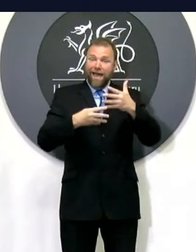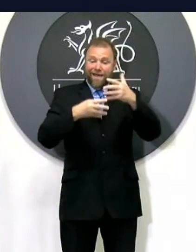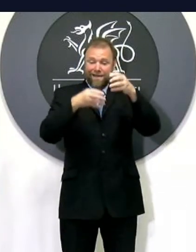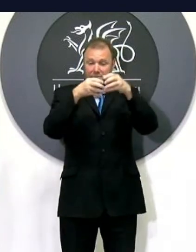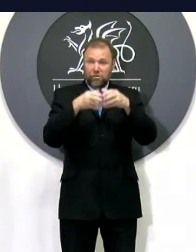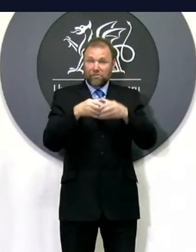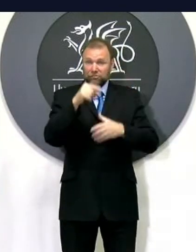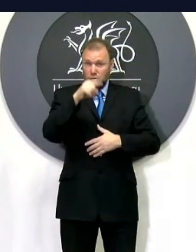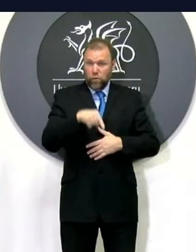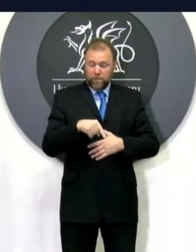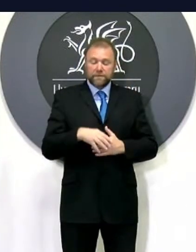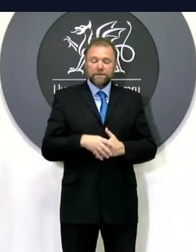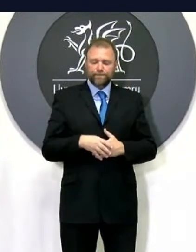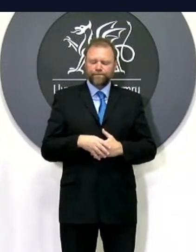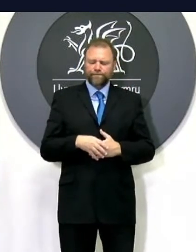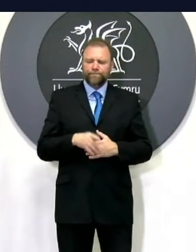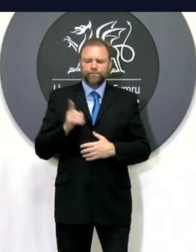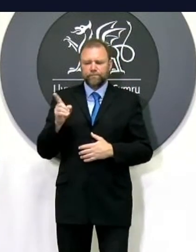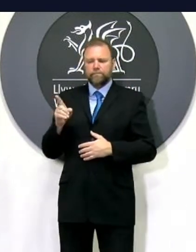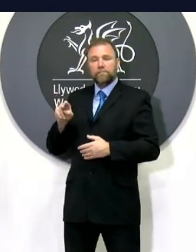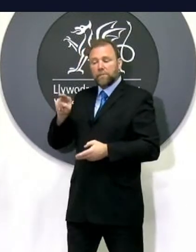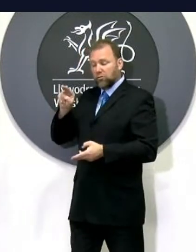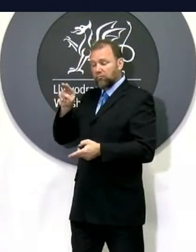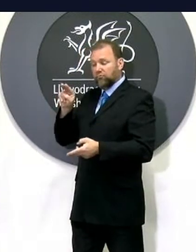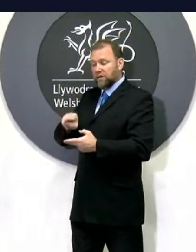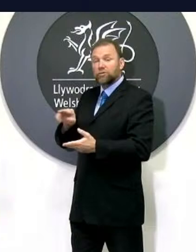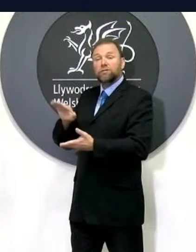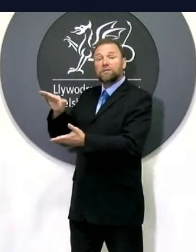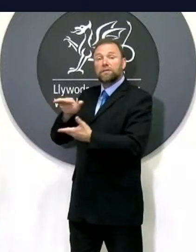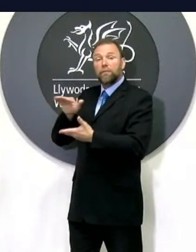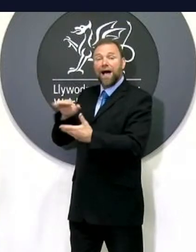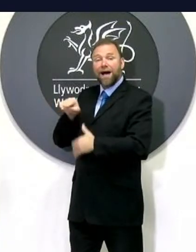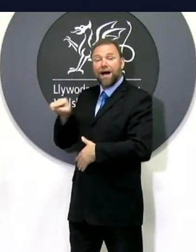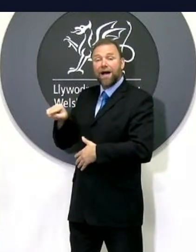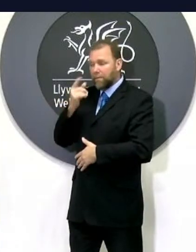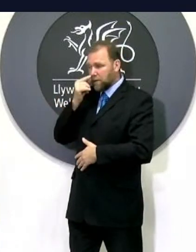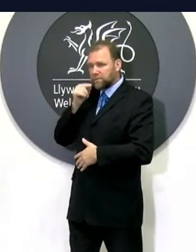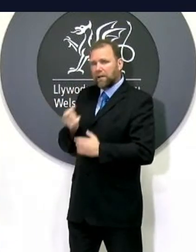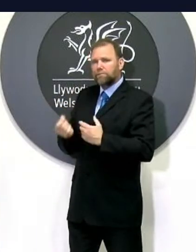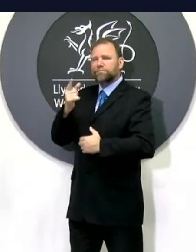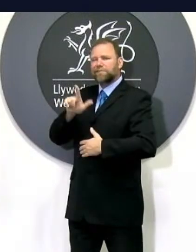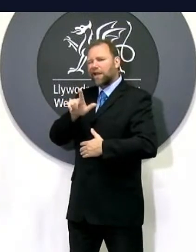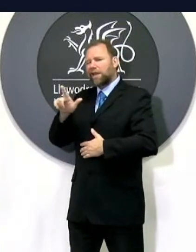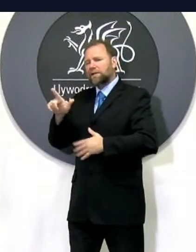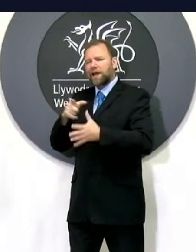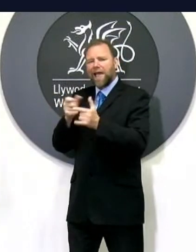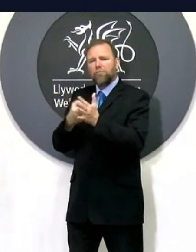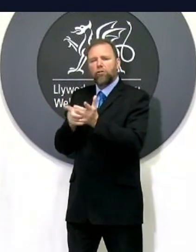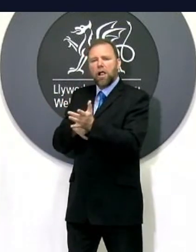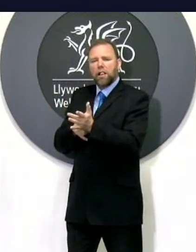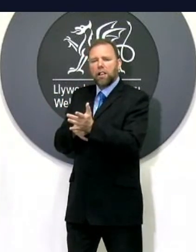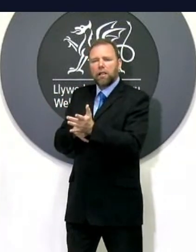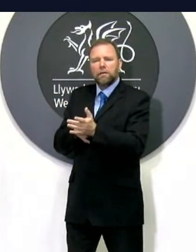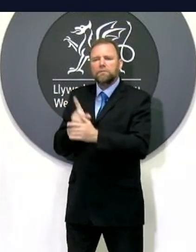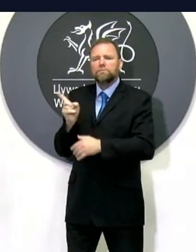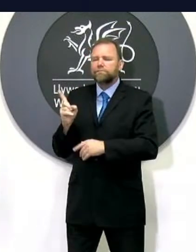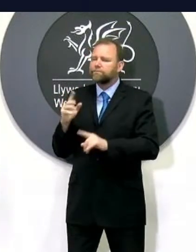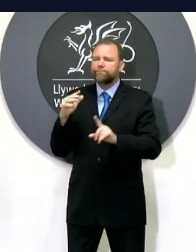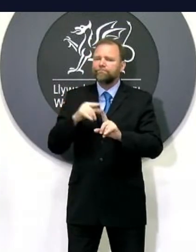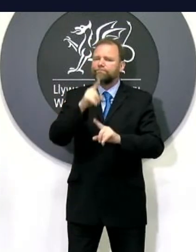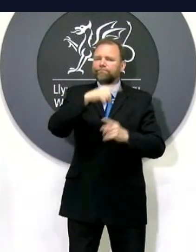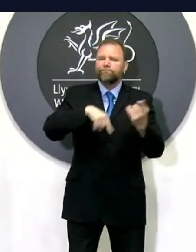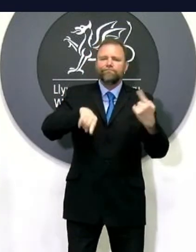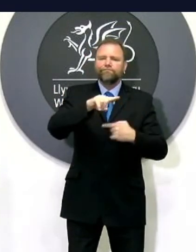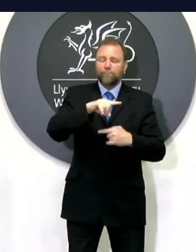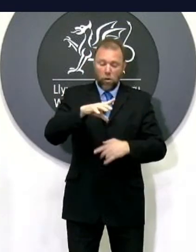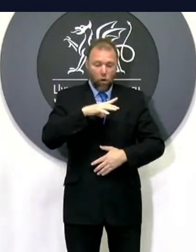the reduction in supply that we are likely to see later in April will not affect them. We have enough vaccine in